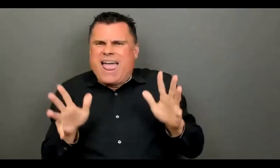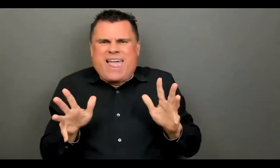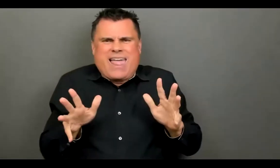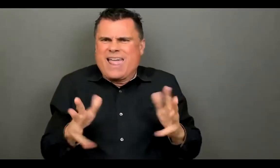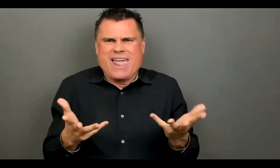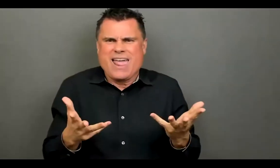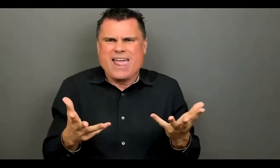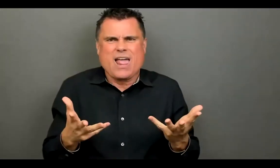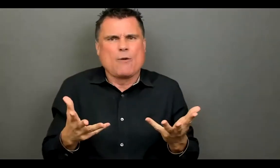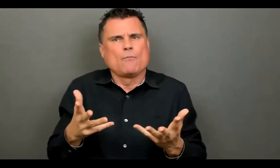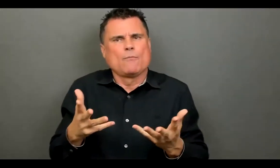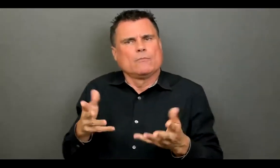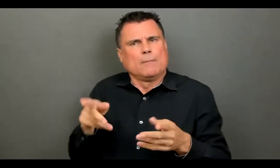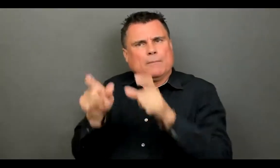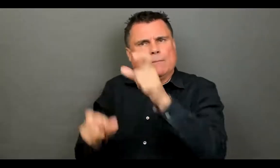Jenny, the floor is yours.